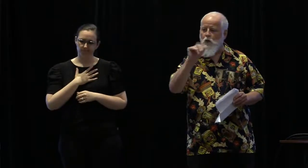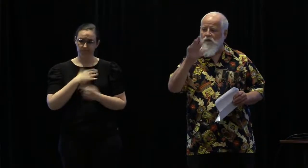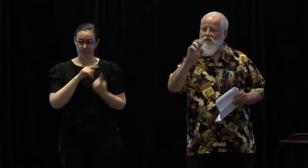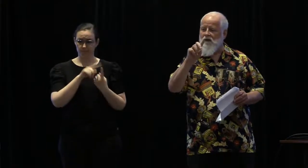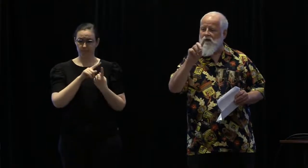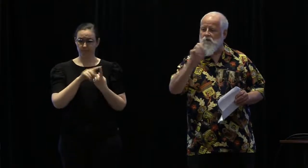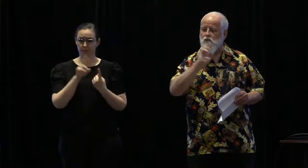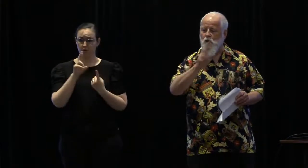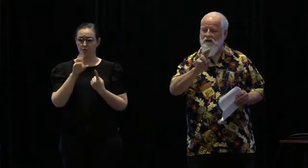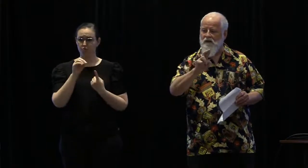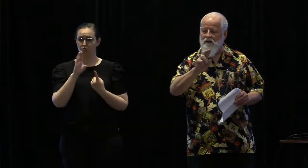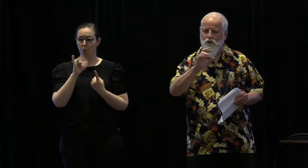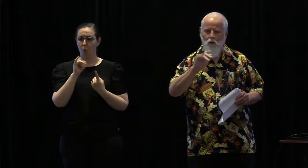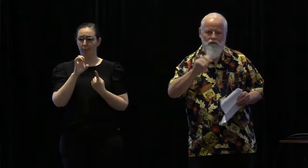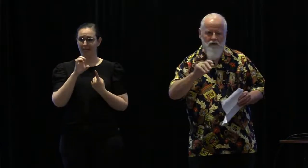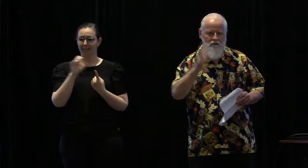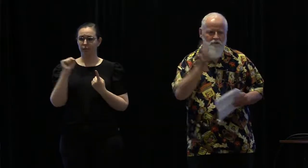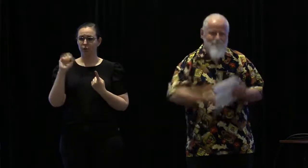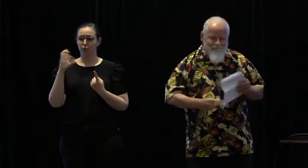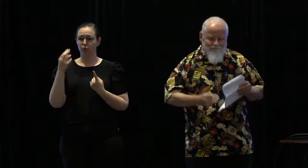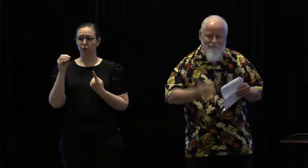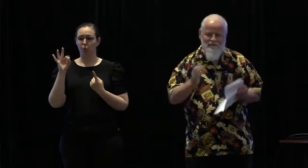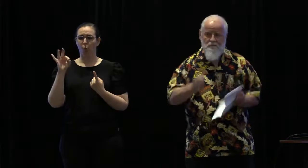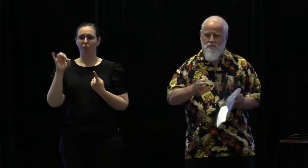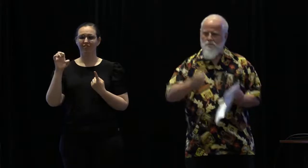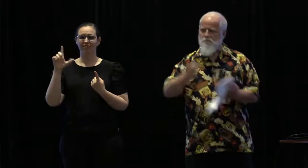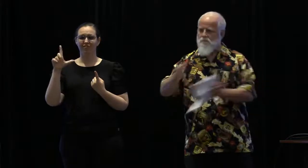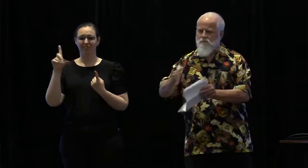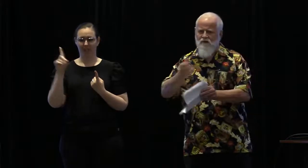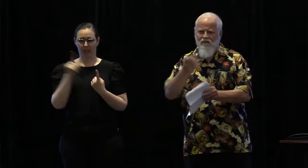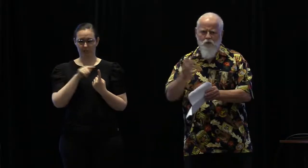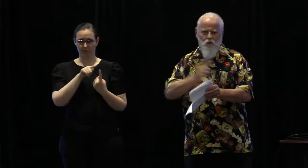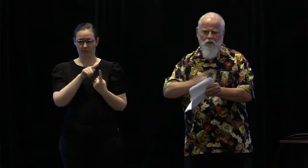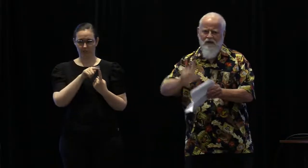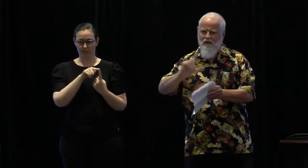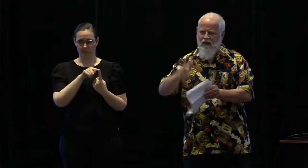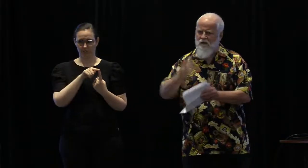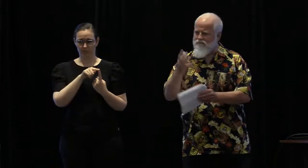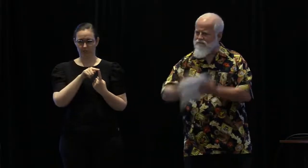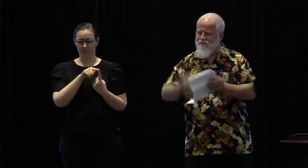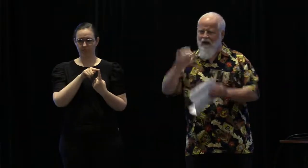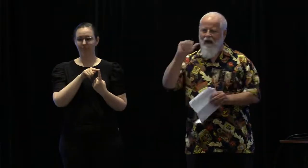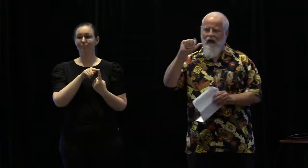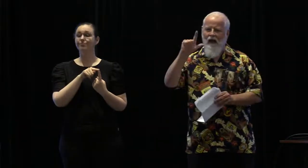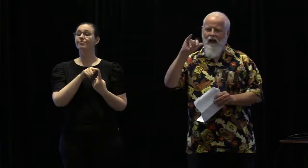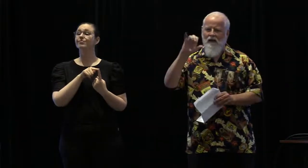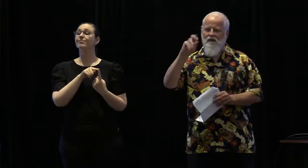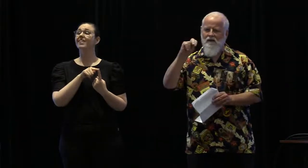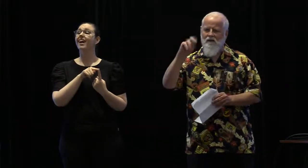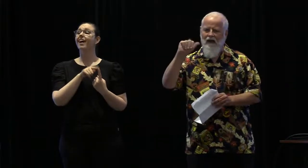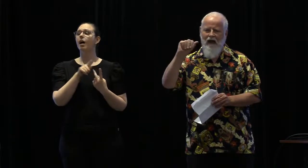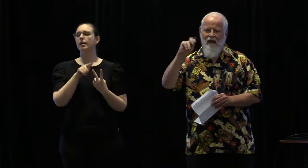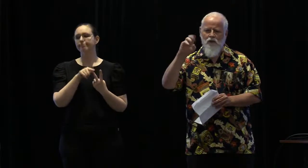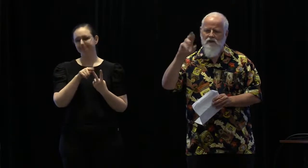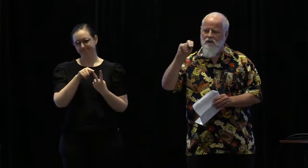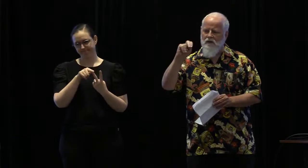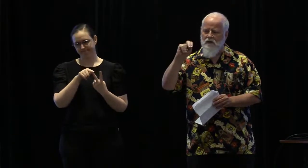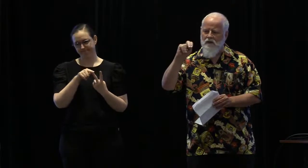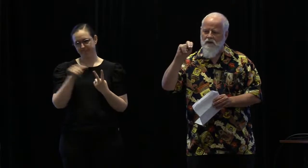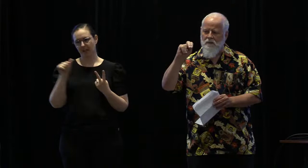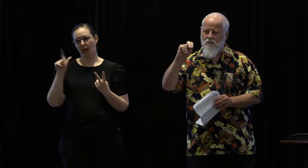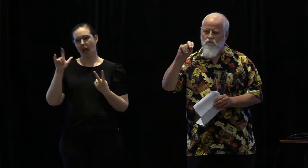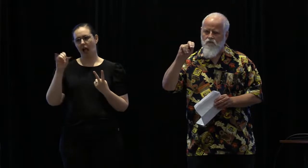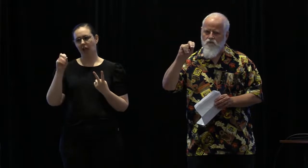year. Roby, who passed away, and then a few weeks later, we also